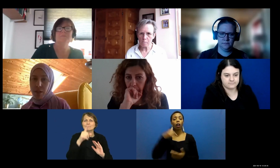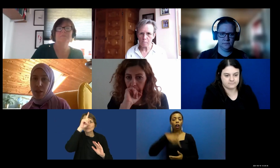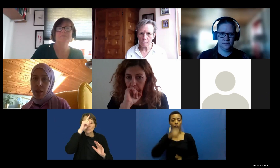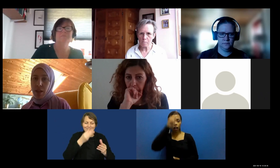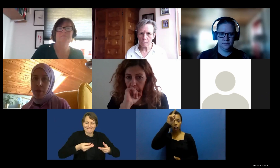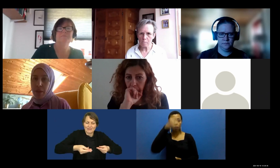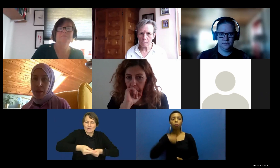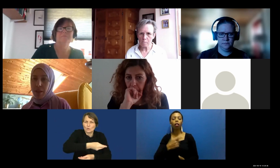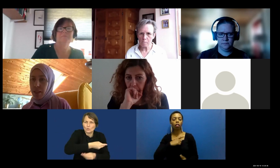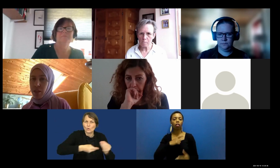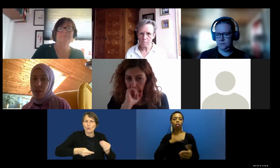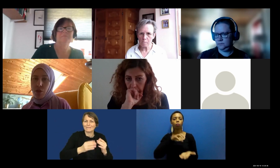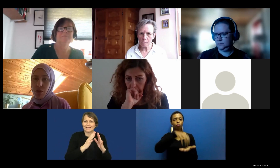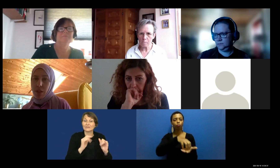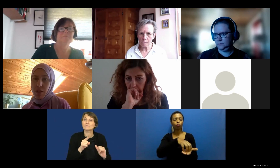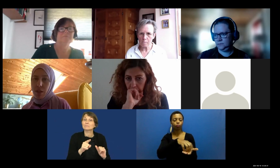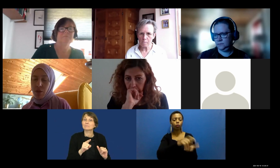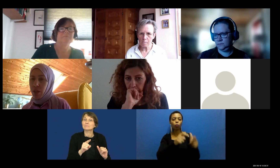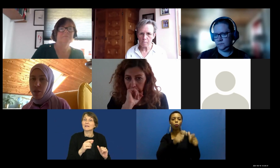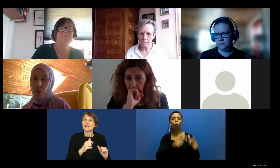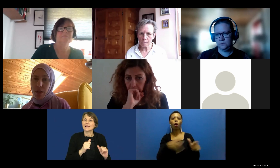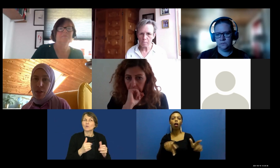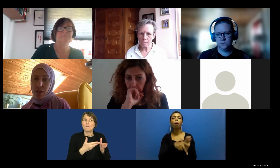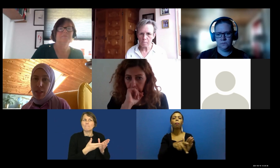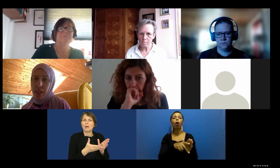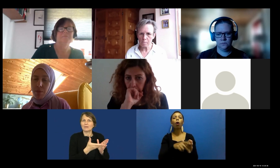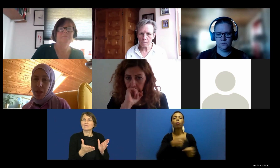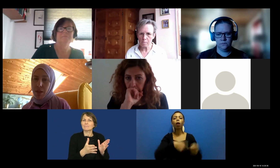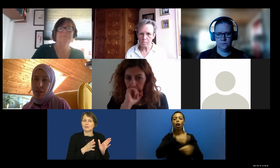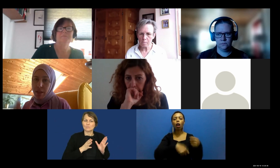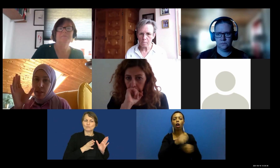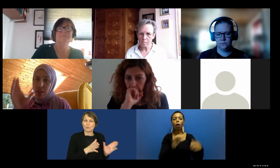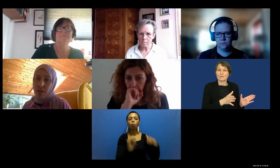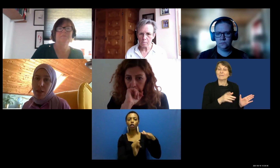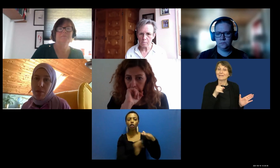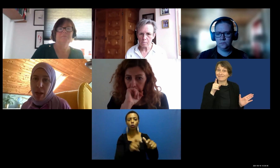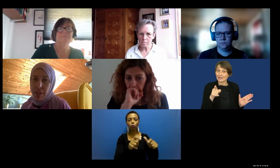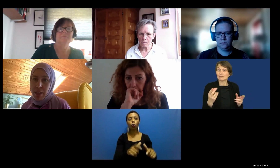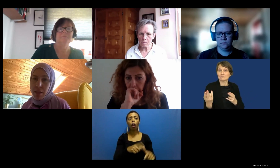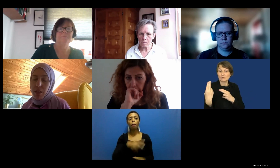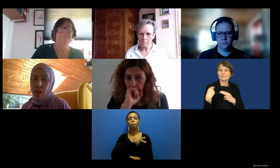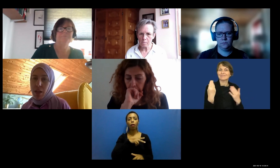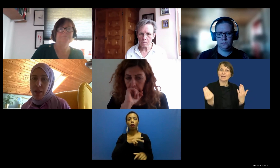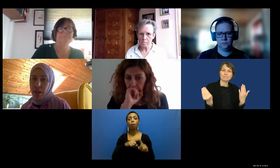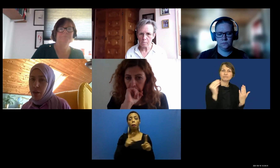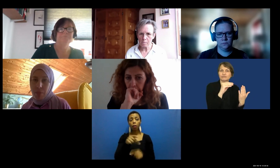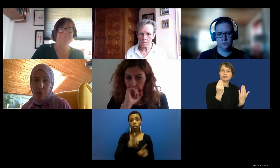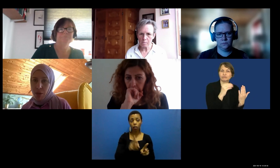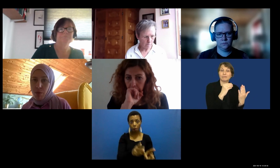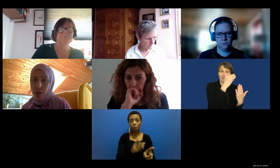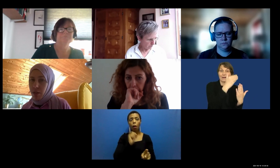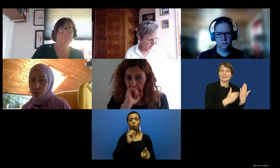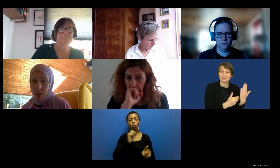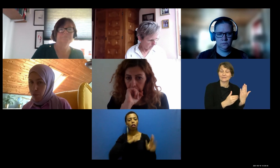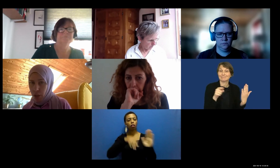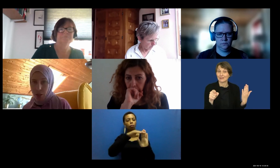private. And this institute is doing this work. They're keeping these lists updated, and there are people